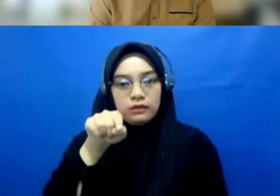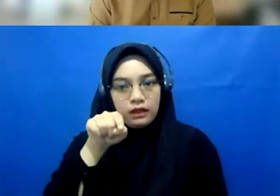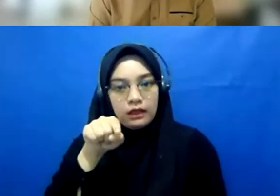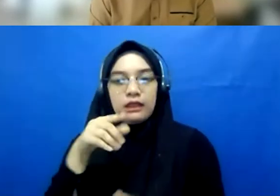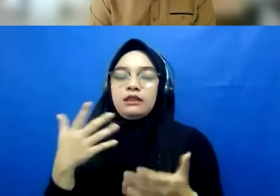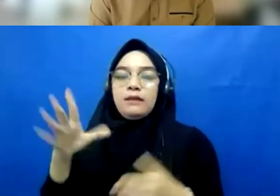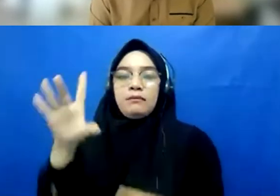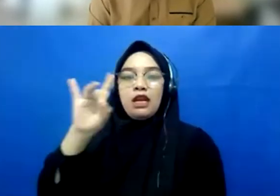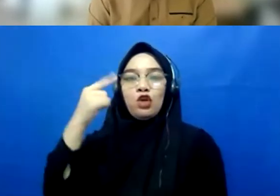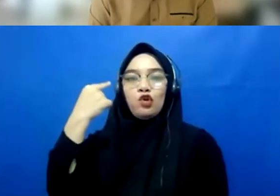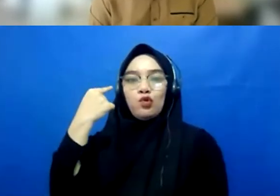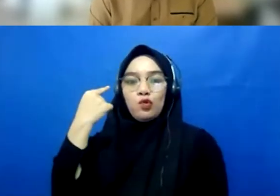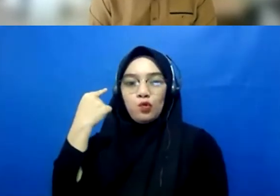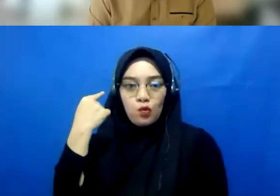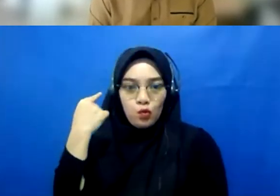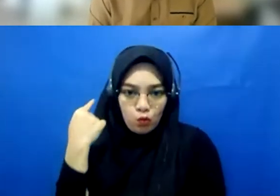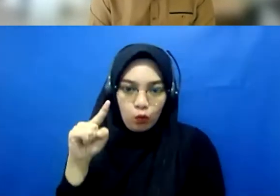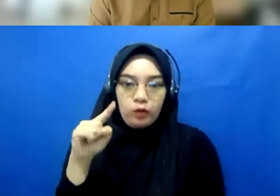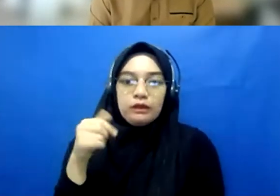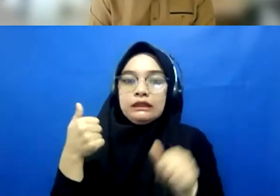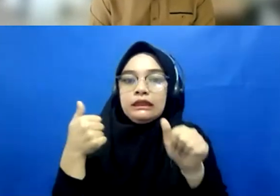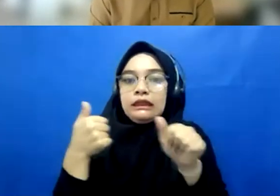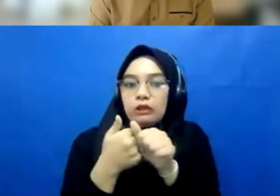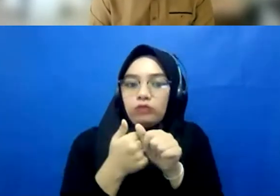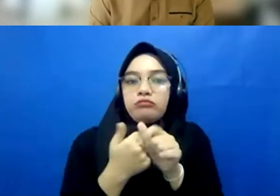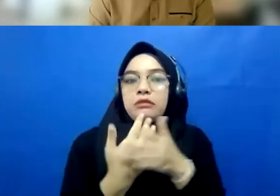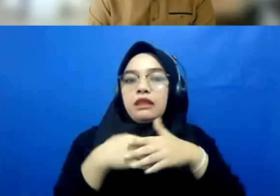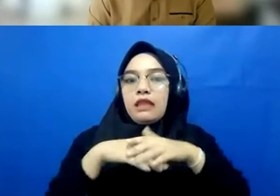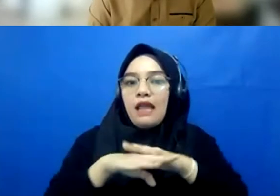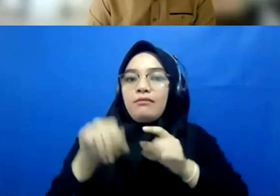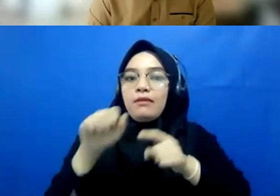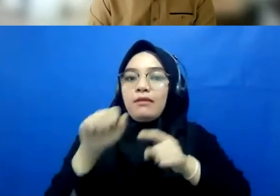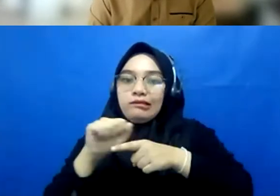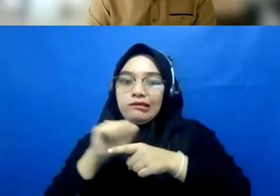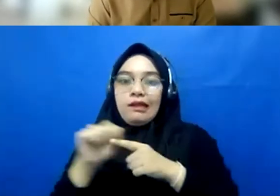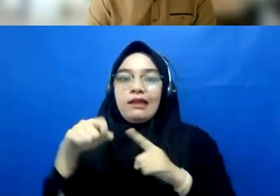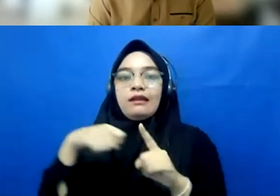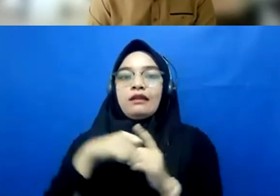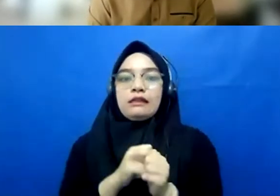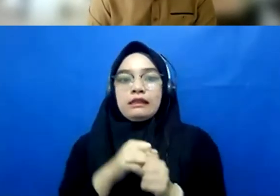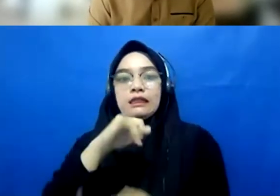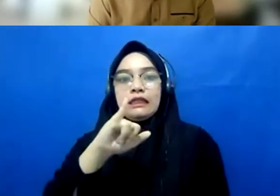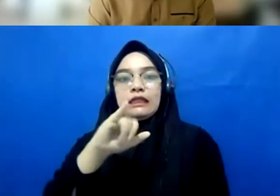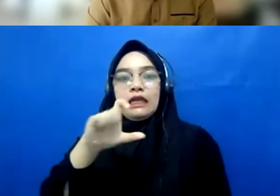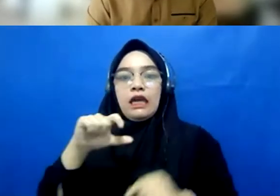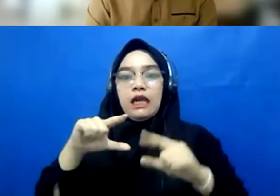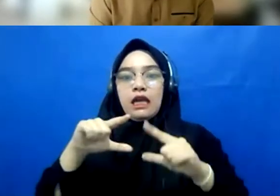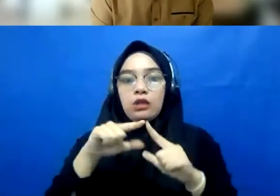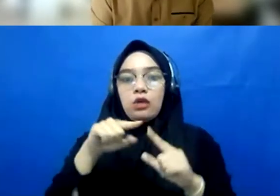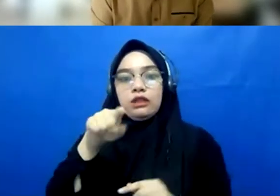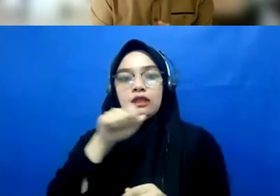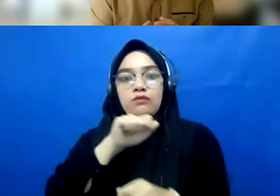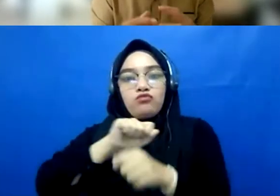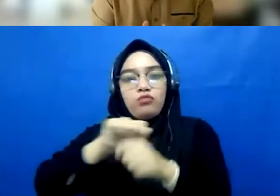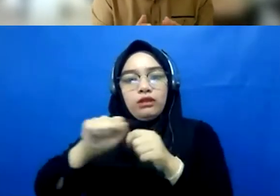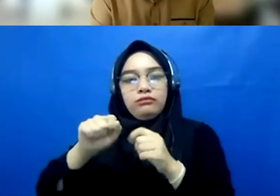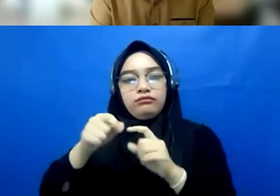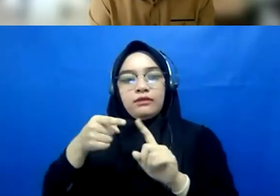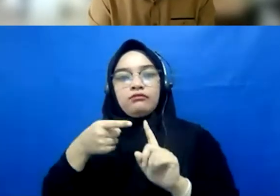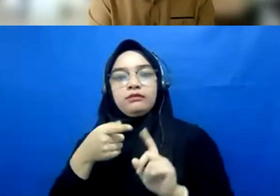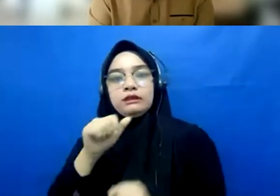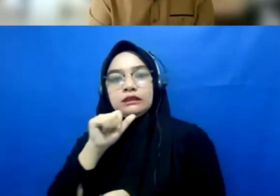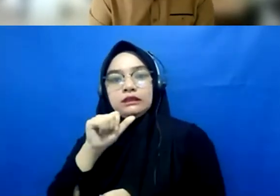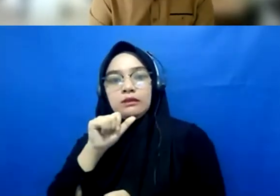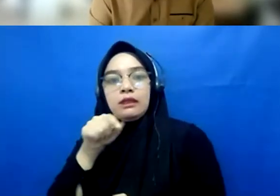KOICA and CAIT, hosted by Kyunghee University in Korea, really looking at, you know,